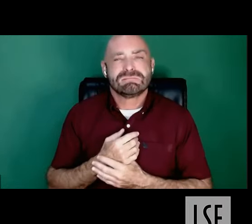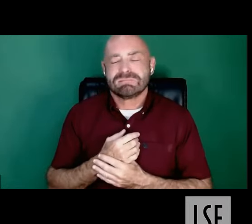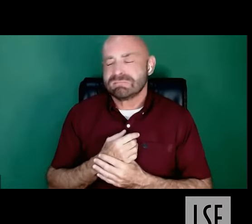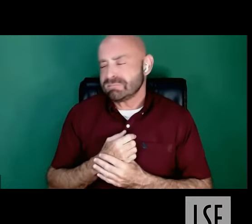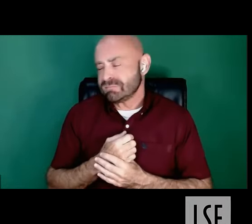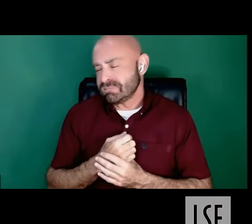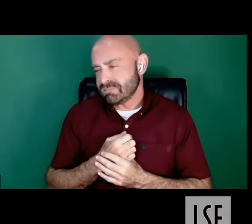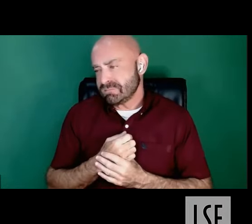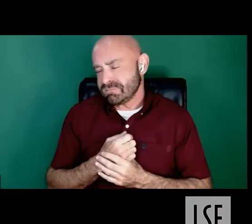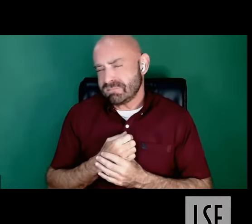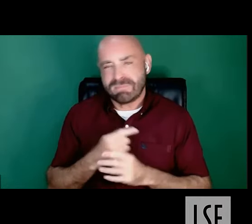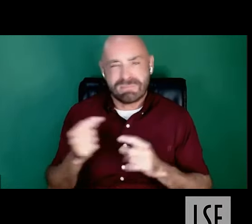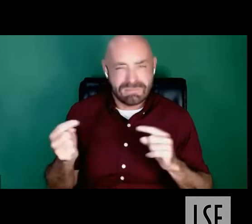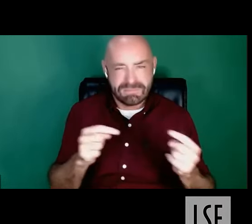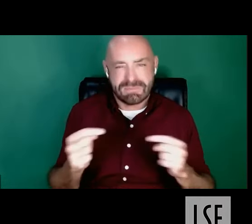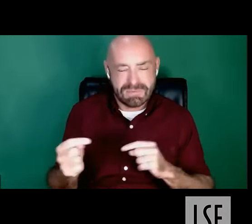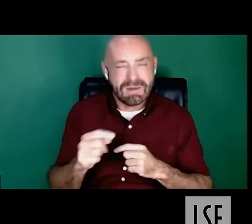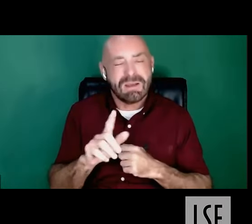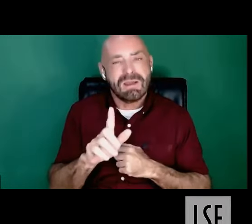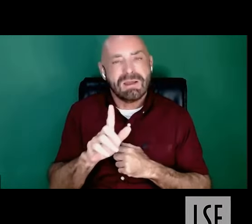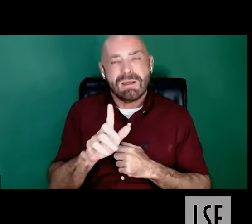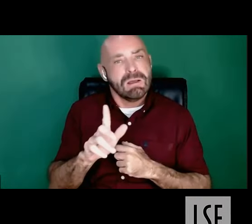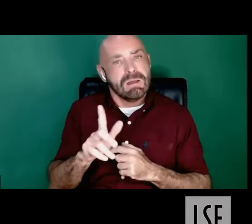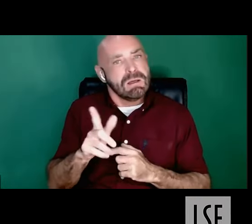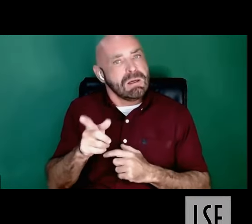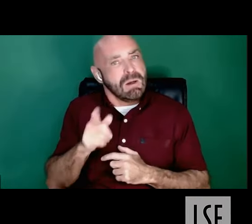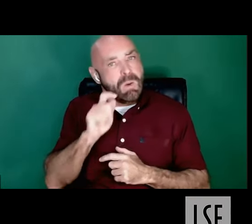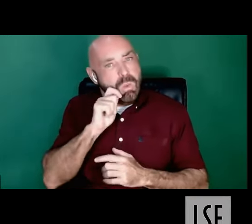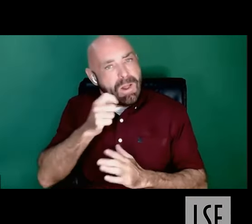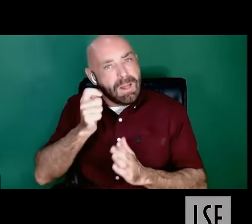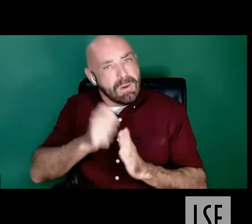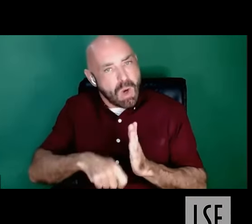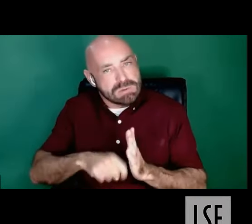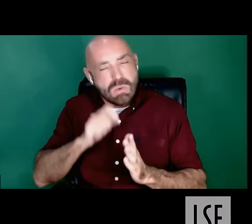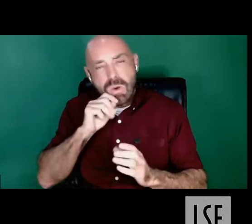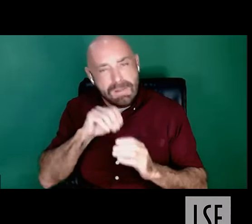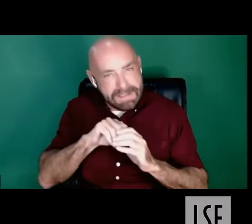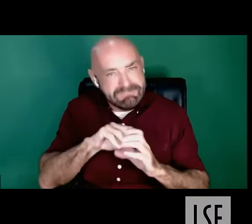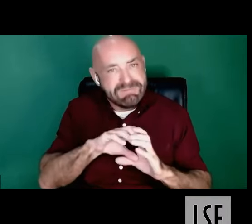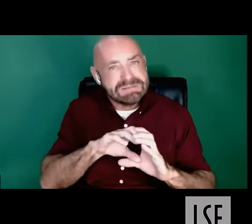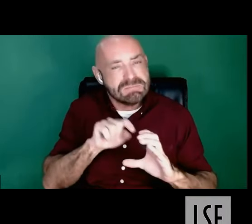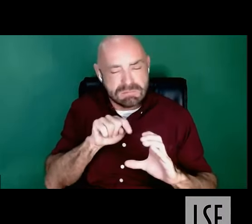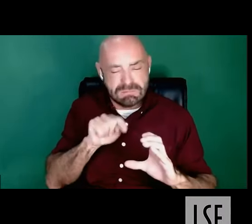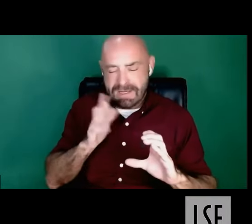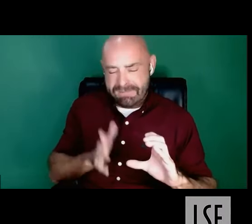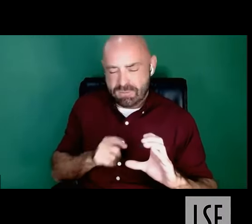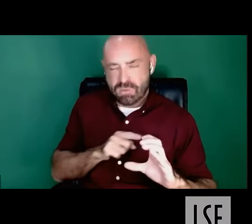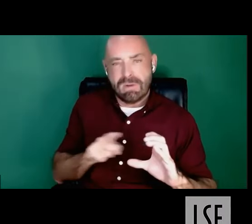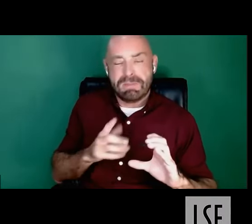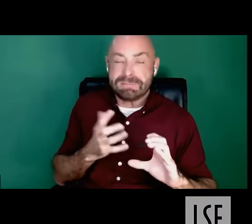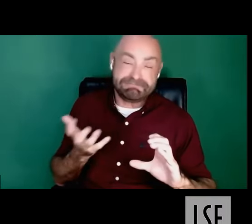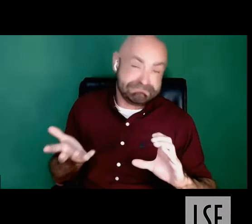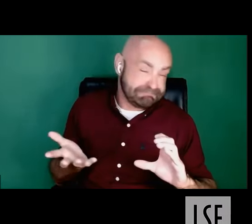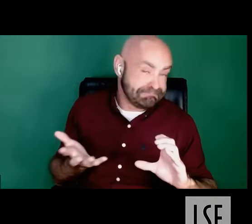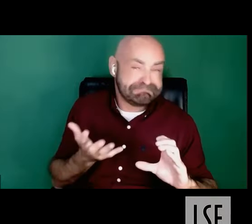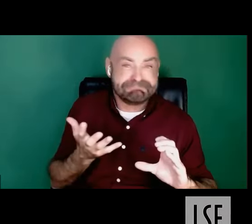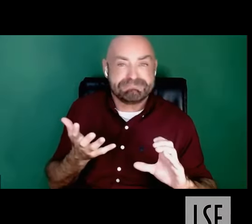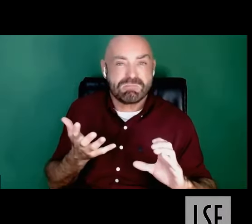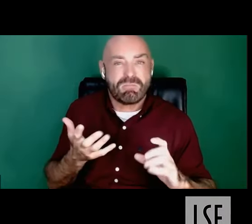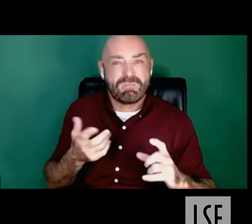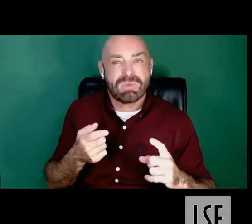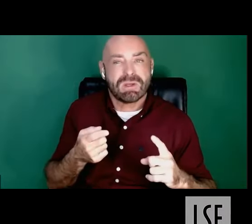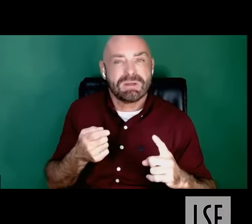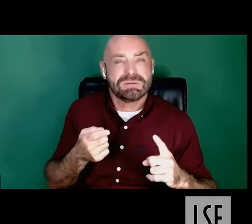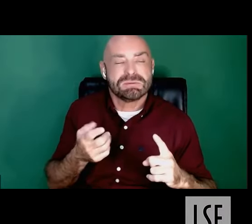It doesn't mean to say there aren't, you know, some costs and investments you need to make, because this is all about, you know, this just goes back to a question you asked